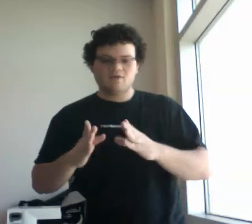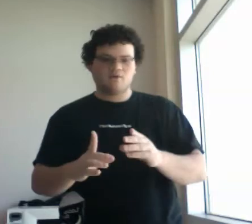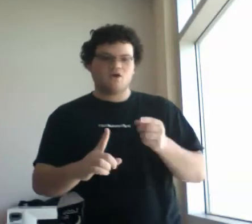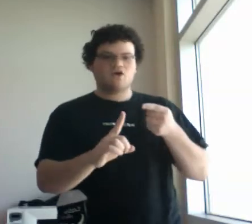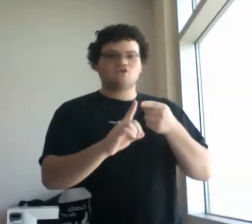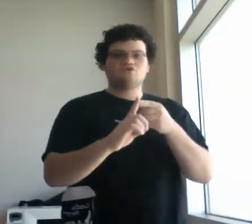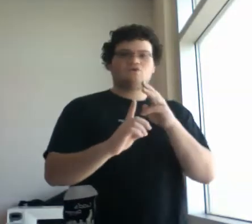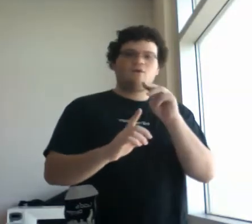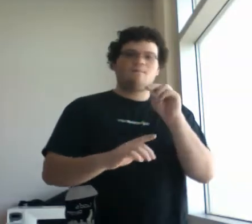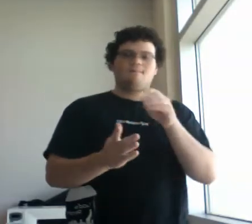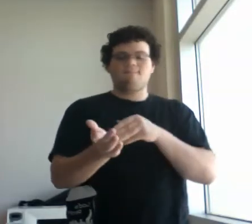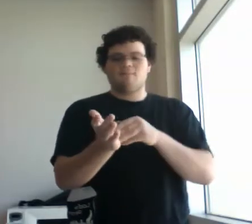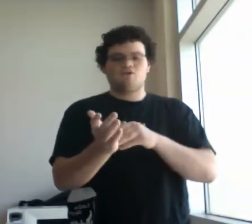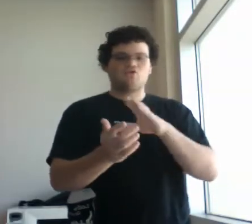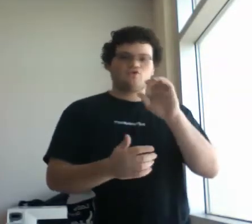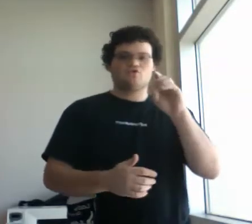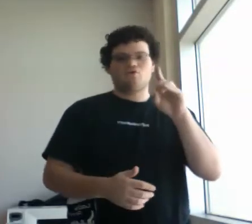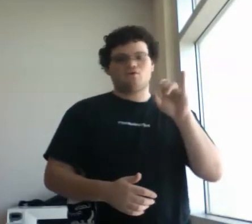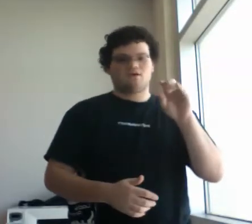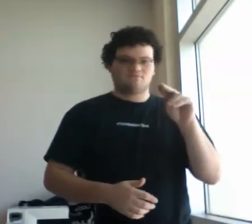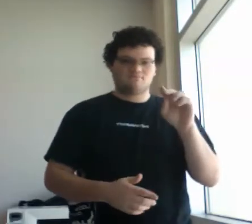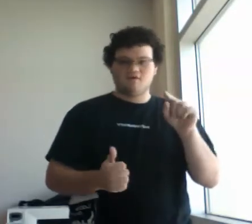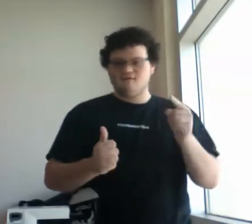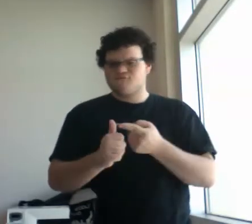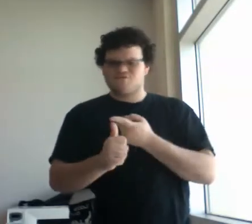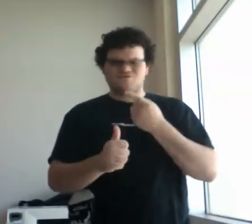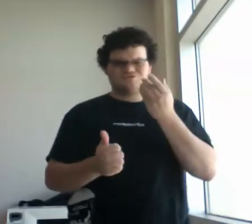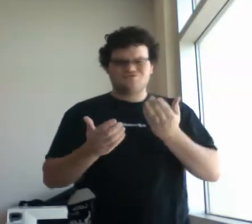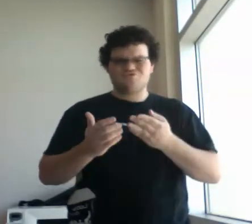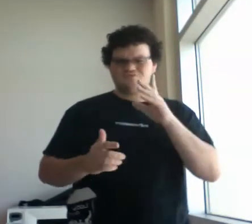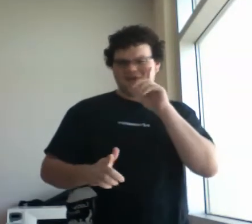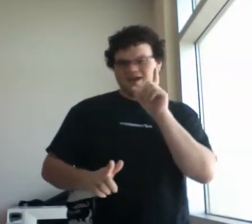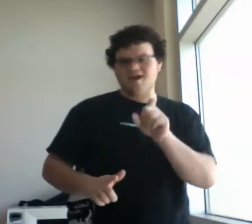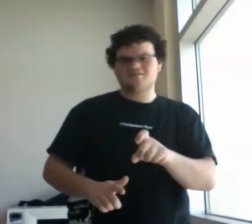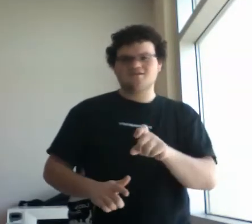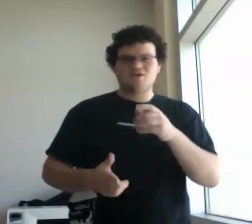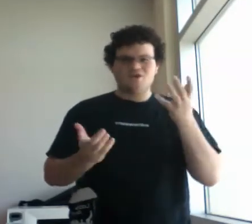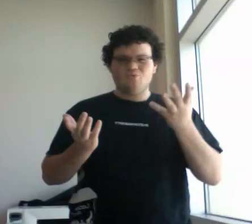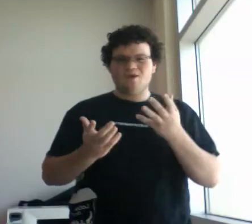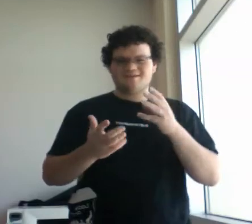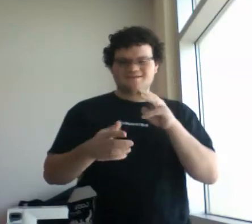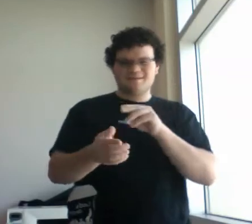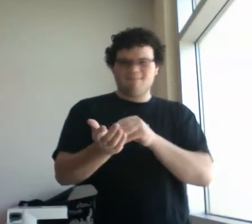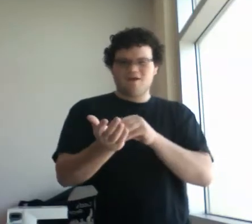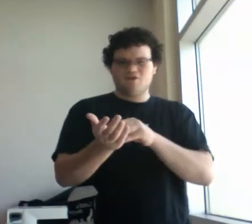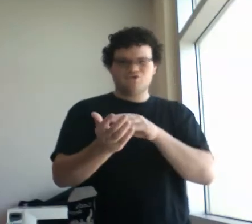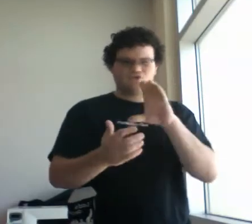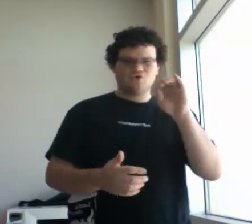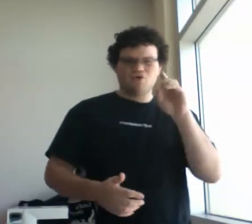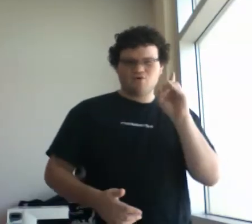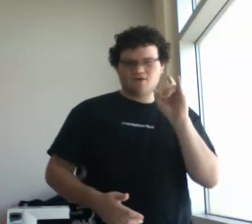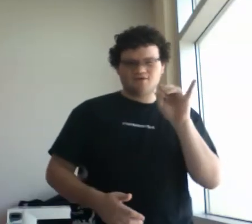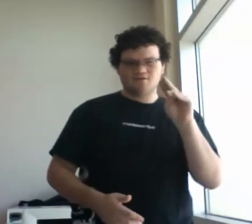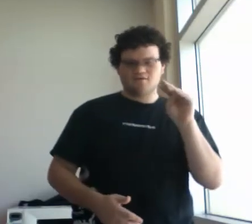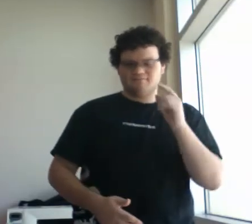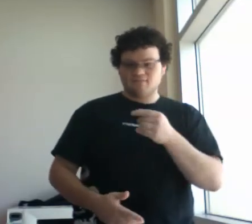coding. First, you may ask, what is medical coding? Well, medical coding involves assigning